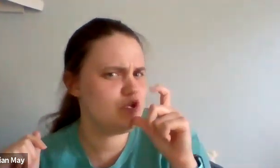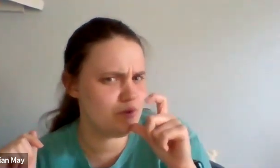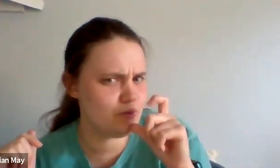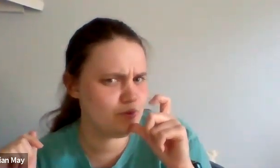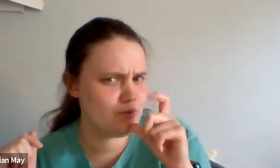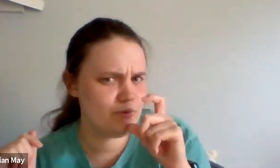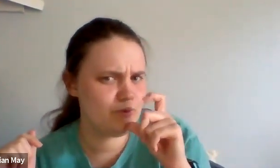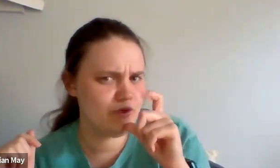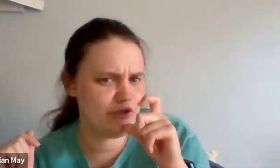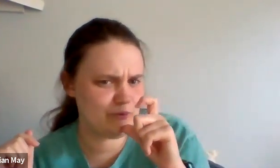Who?